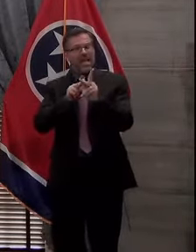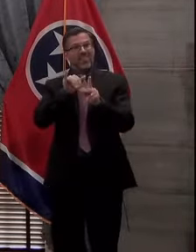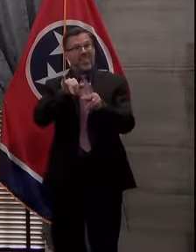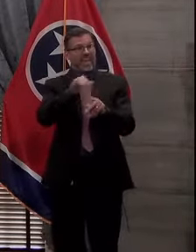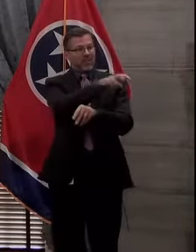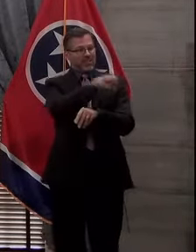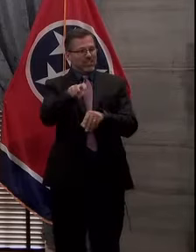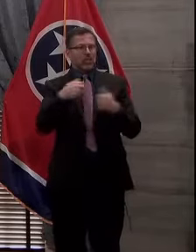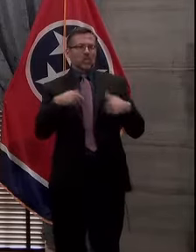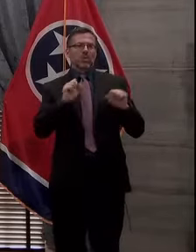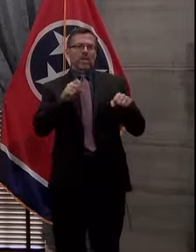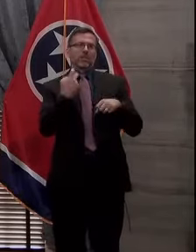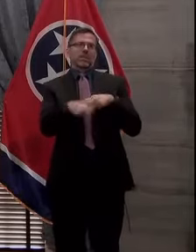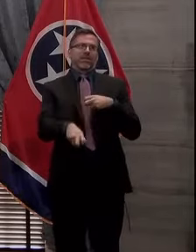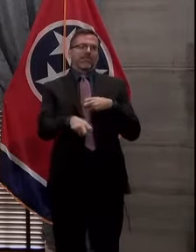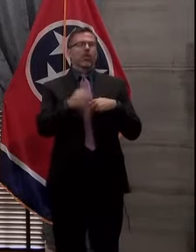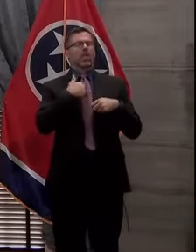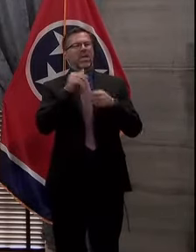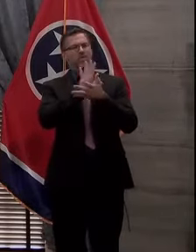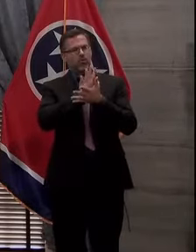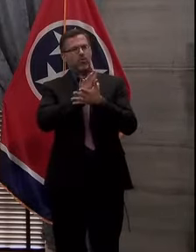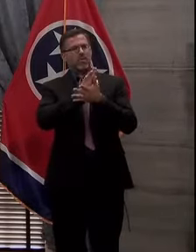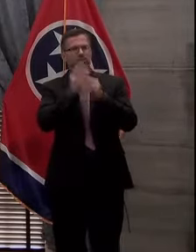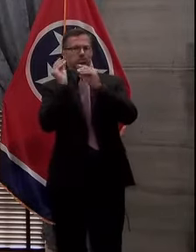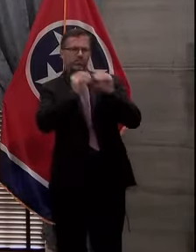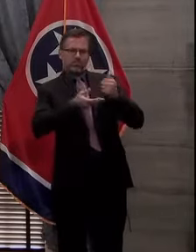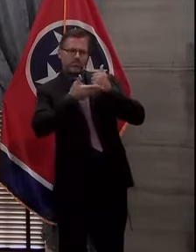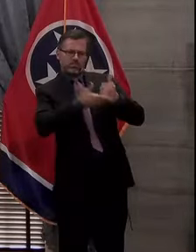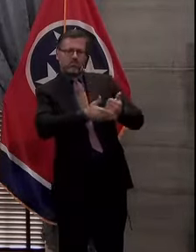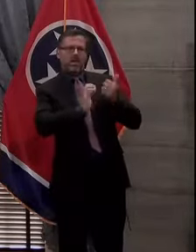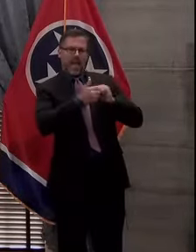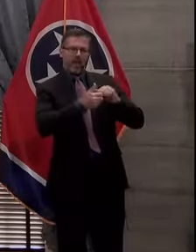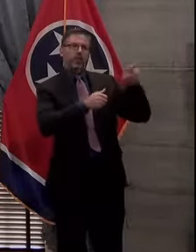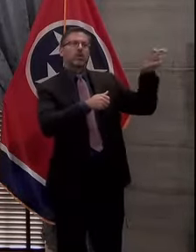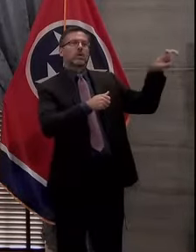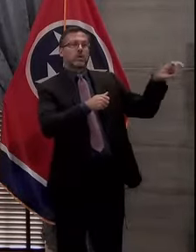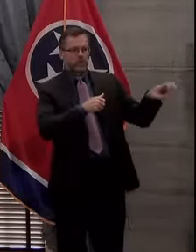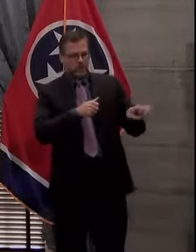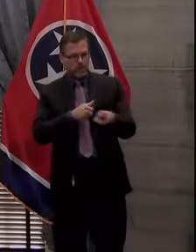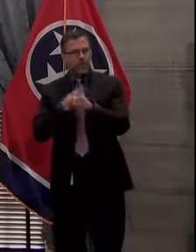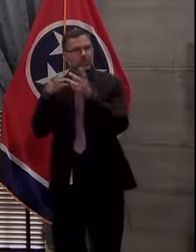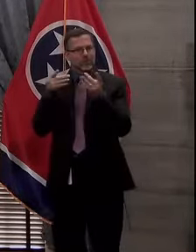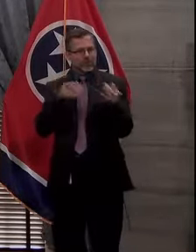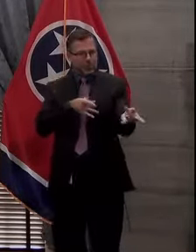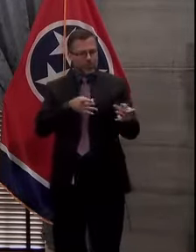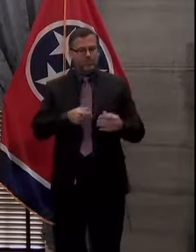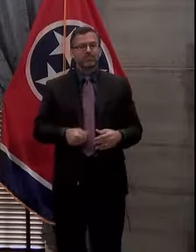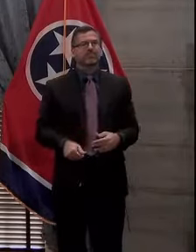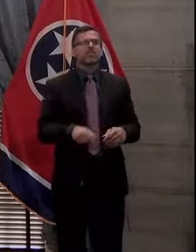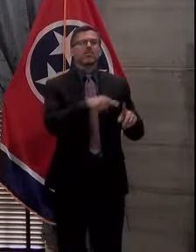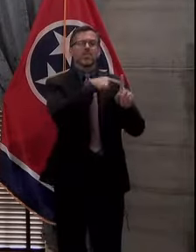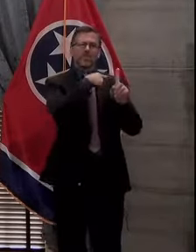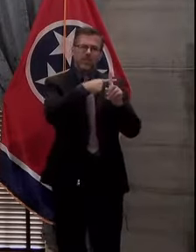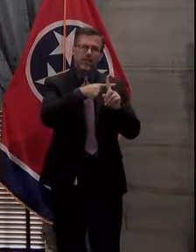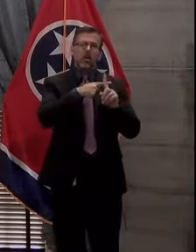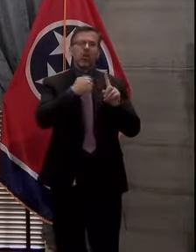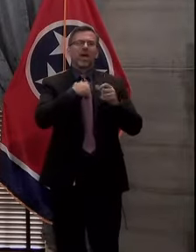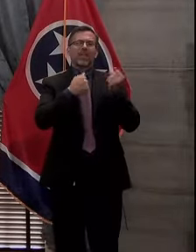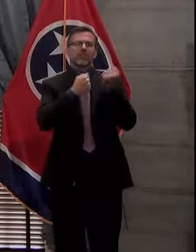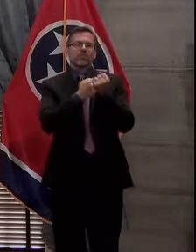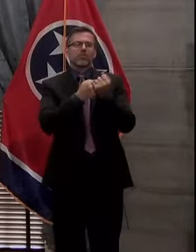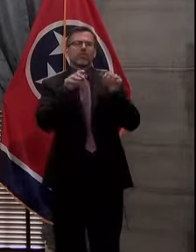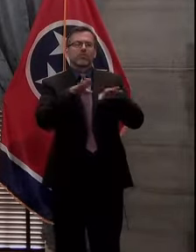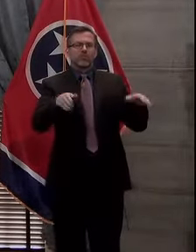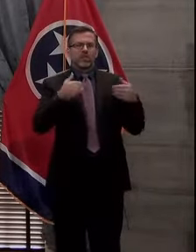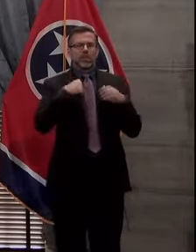place. It also has videos, as I said, from parents and teachers to one another, and supports for families with children with disabilities to help